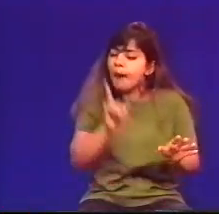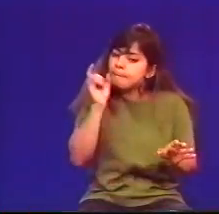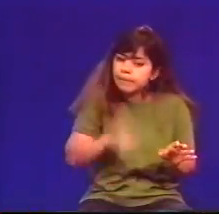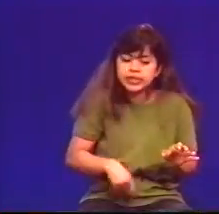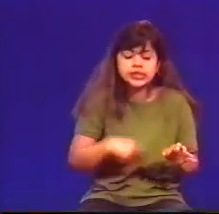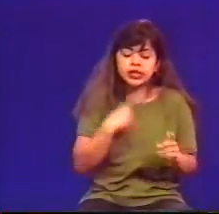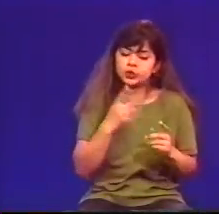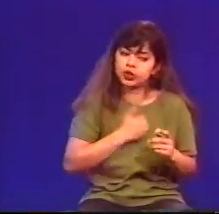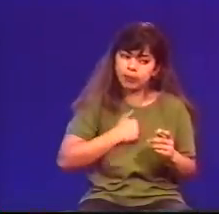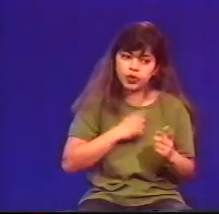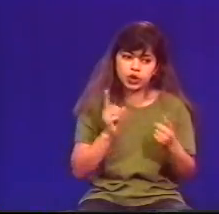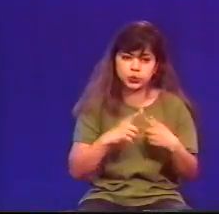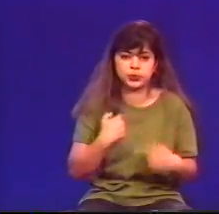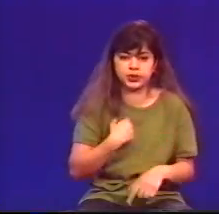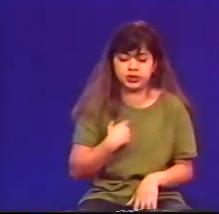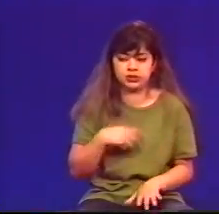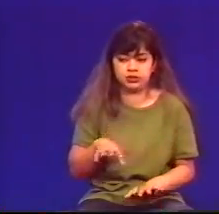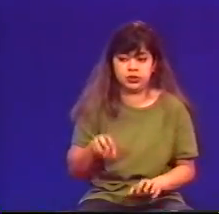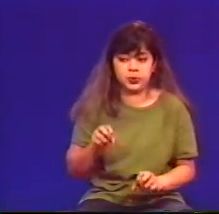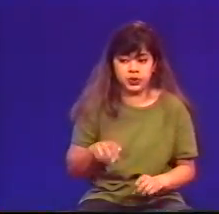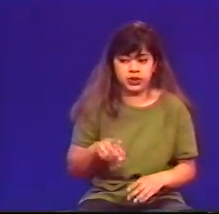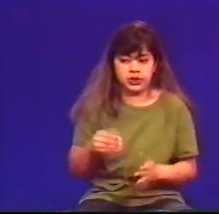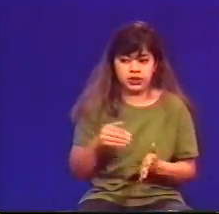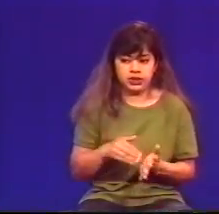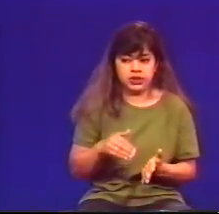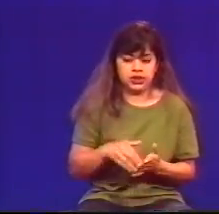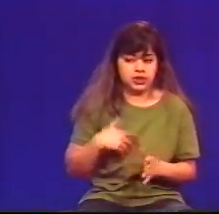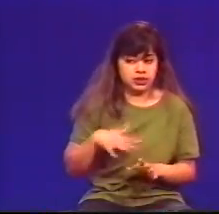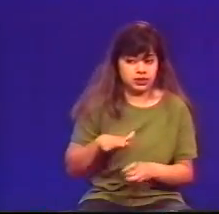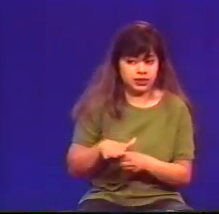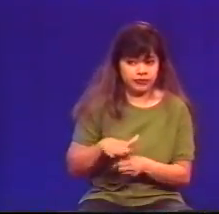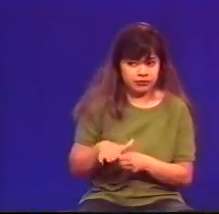something like that before, and I couldn't quite figure out what the problem was.